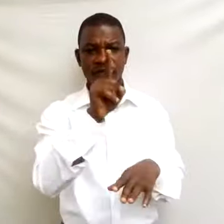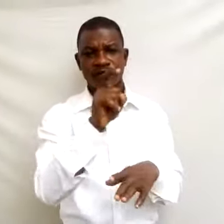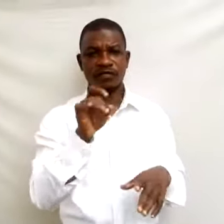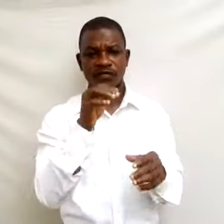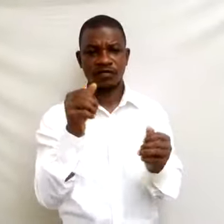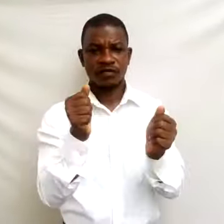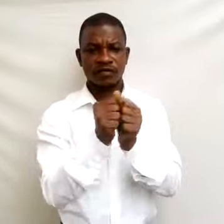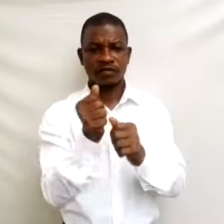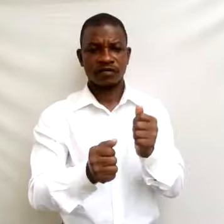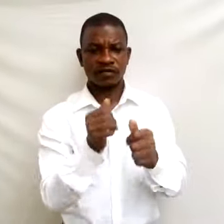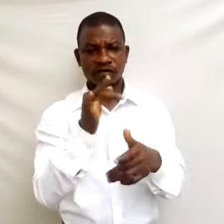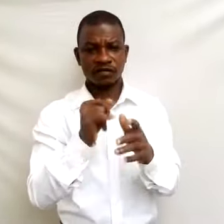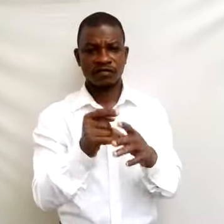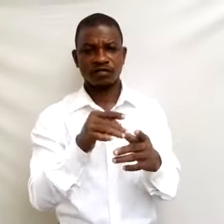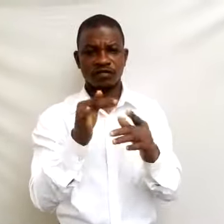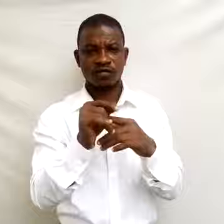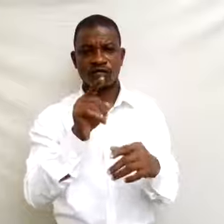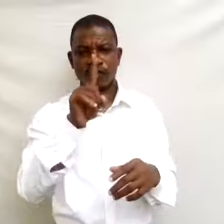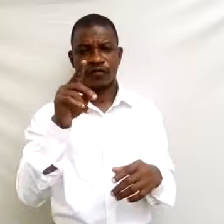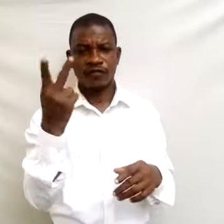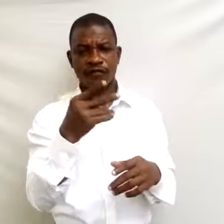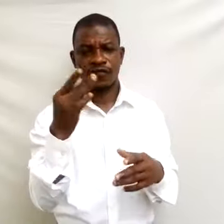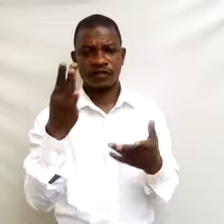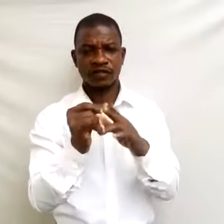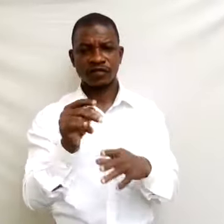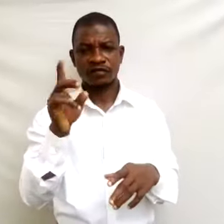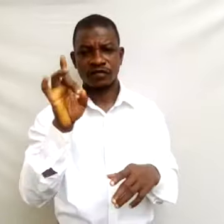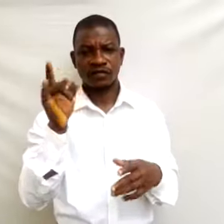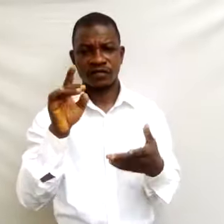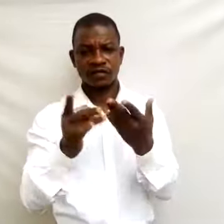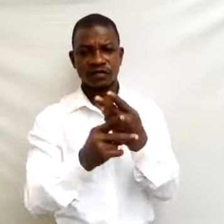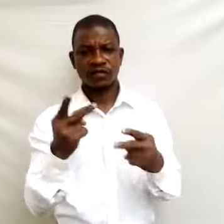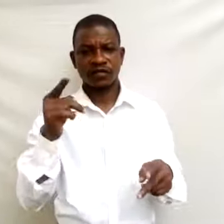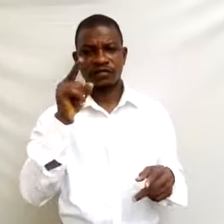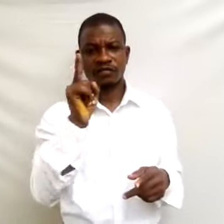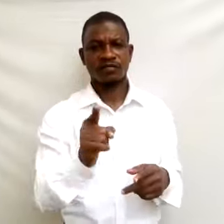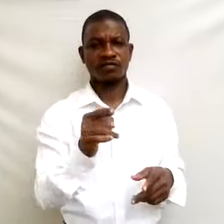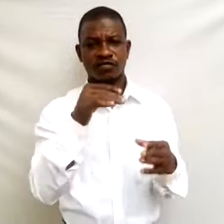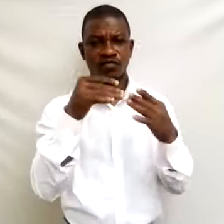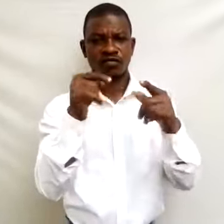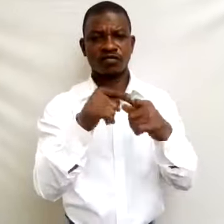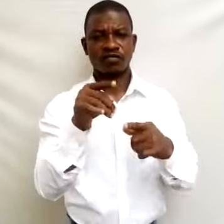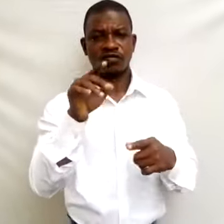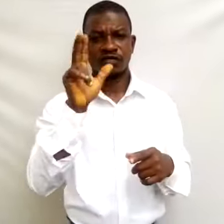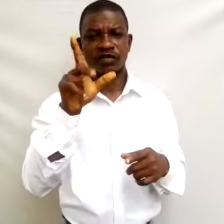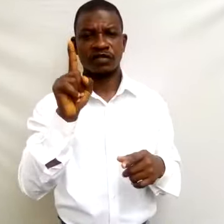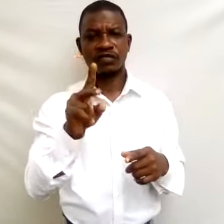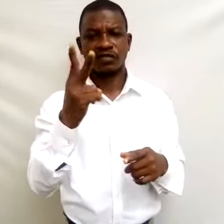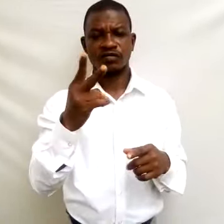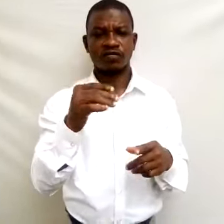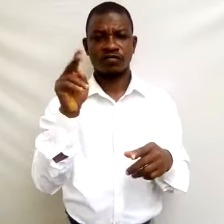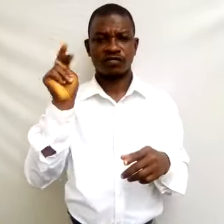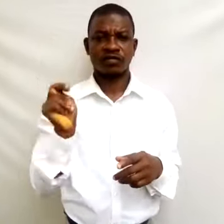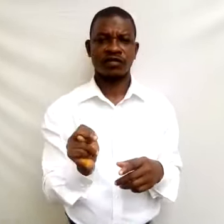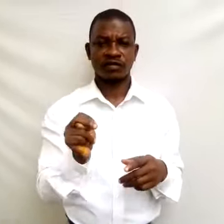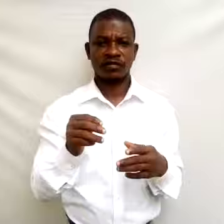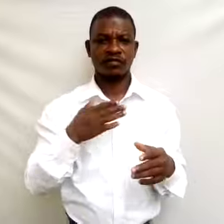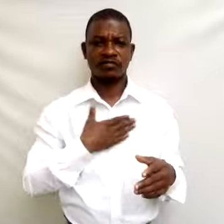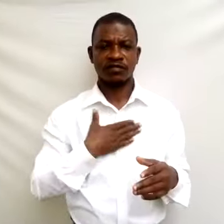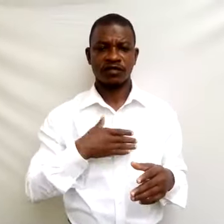to 4 times 8 times 1, which is equal to 32 naira. Please note,